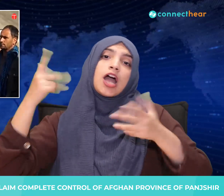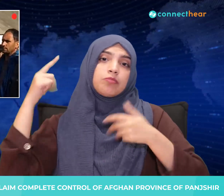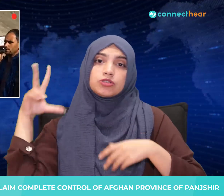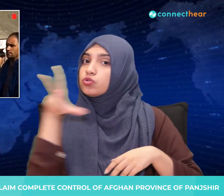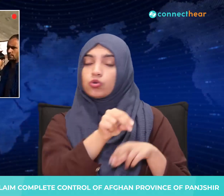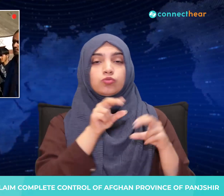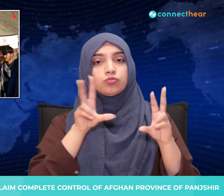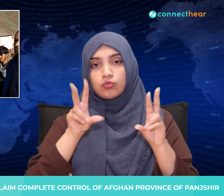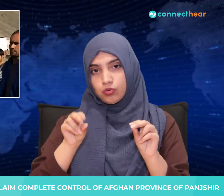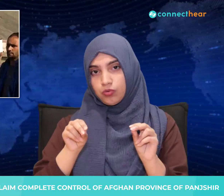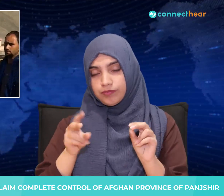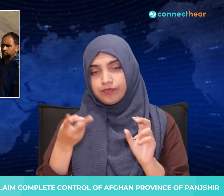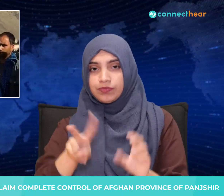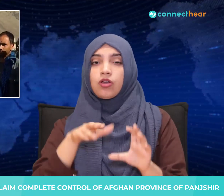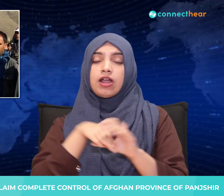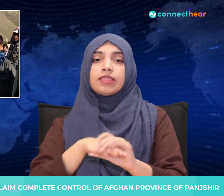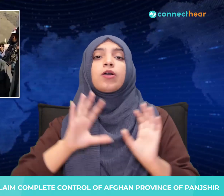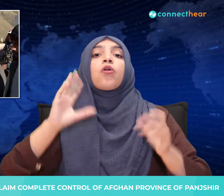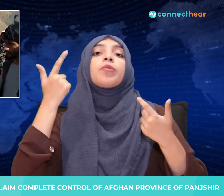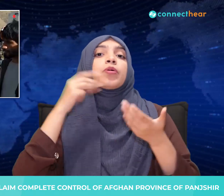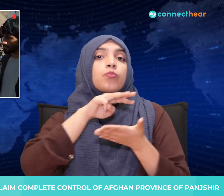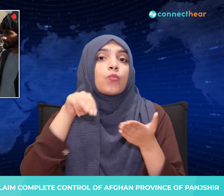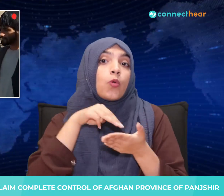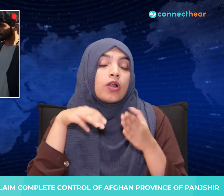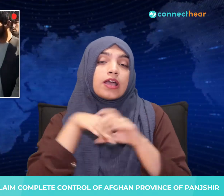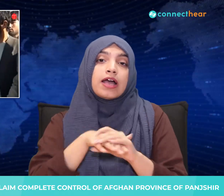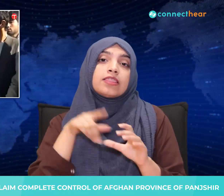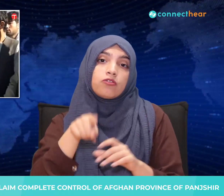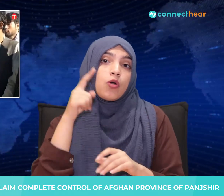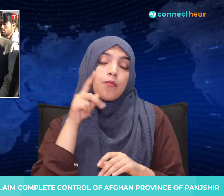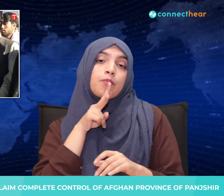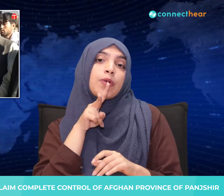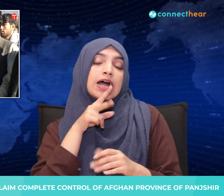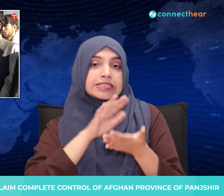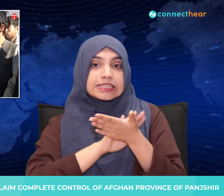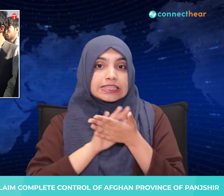Feel free to roam around the country, he could be heard saying in the video.